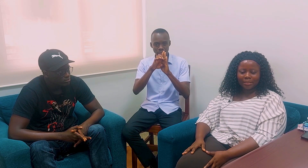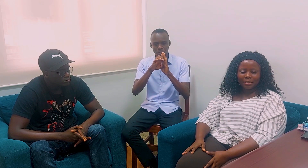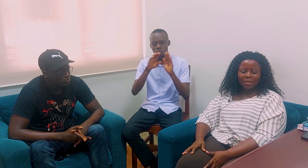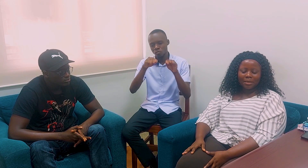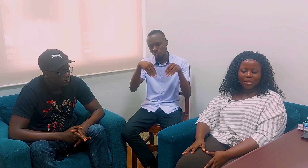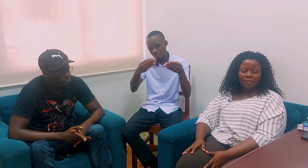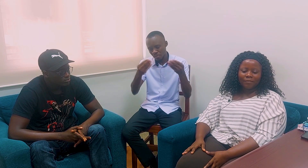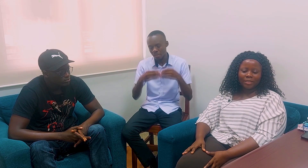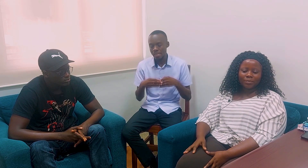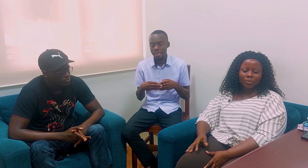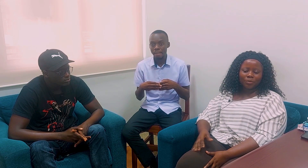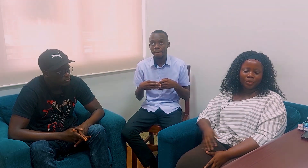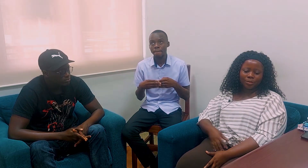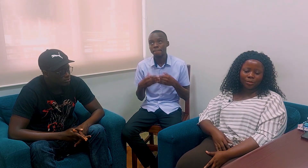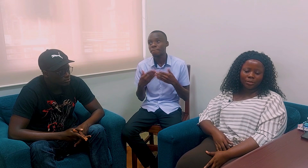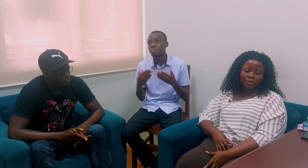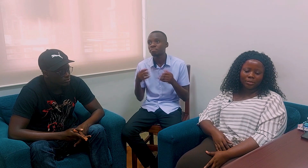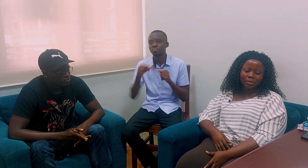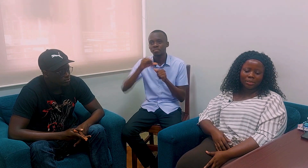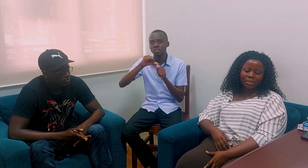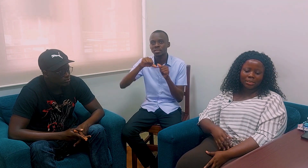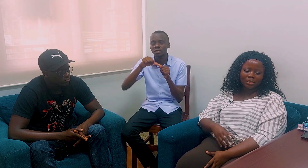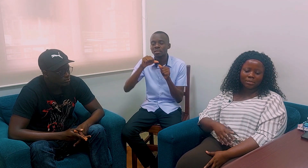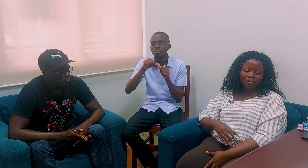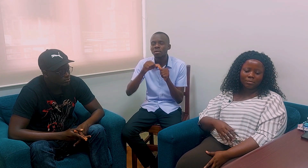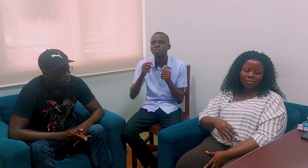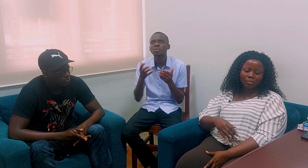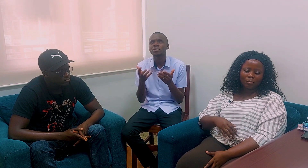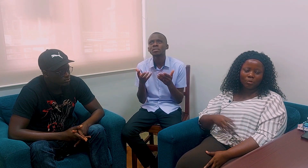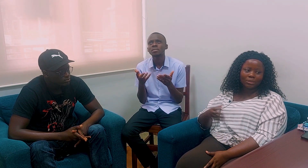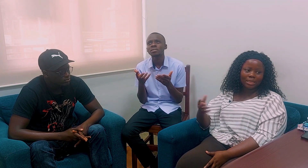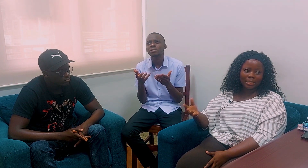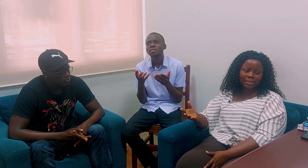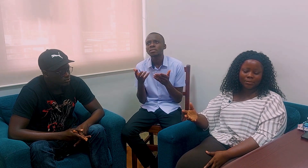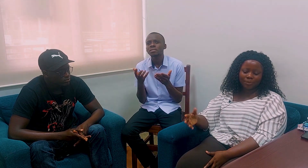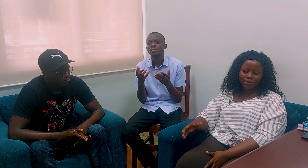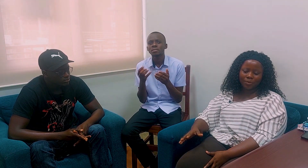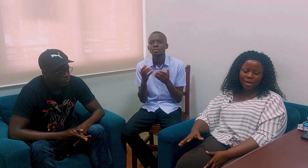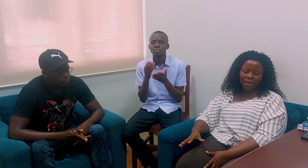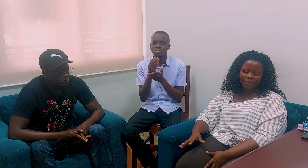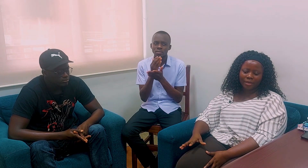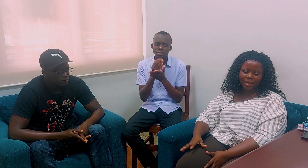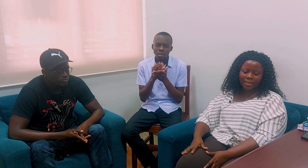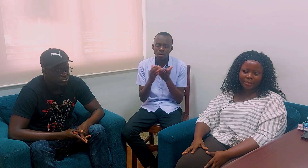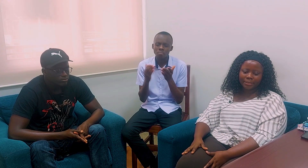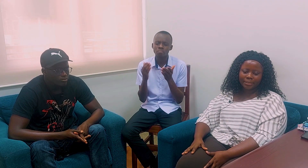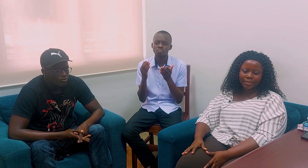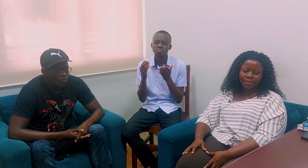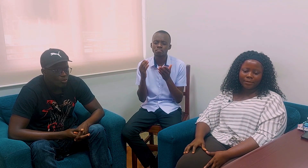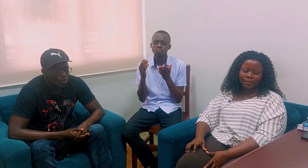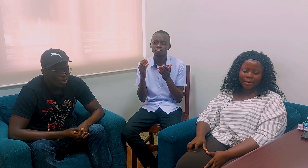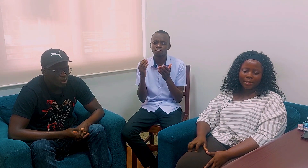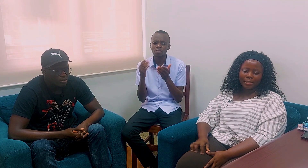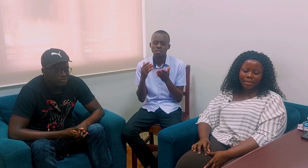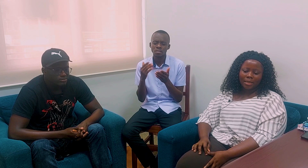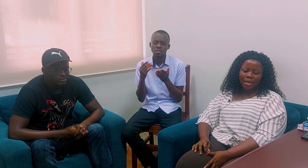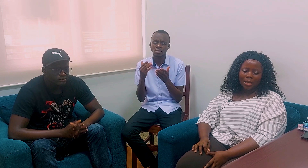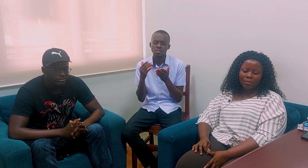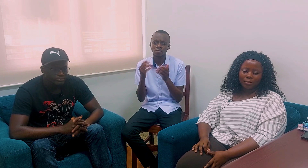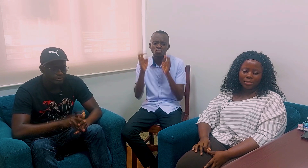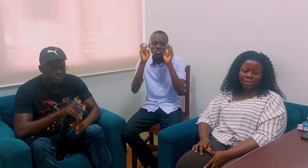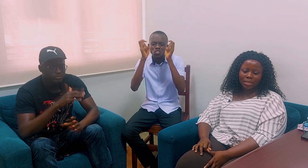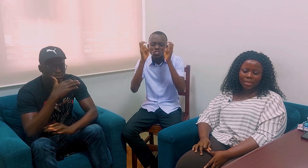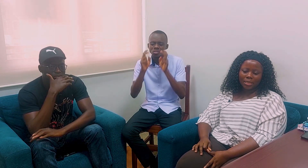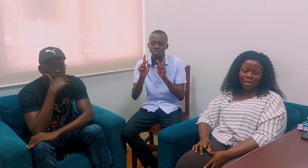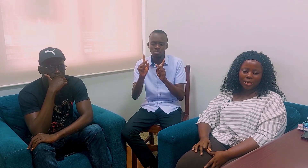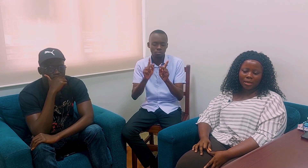right? If it's bordering on just concerns people have had, right? I